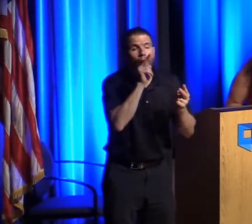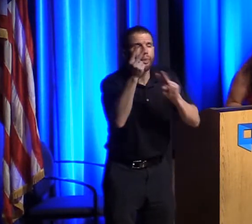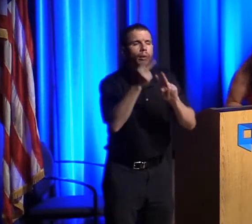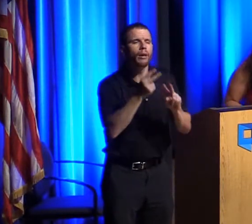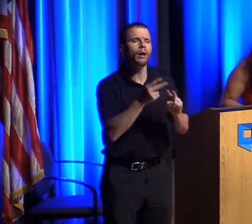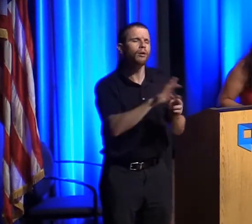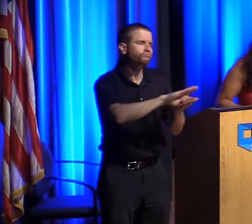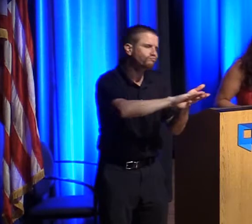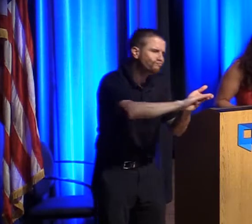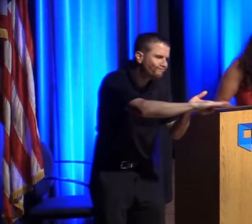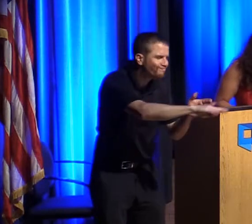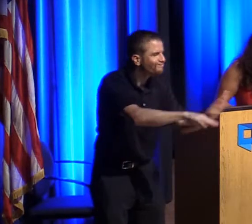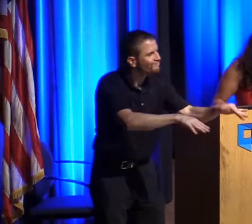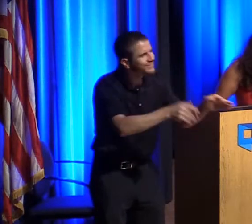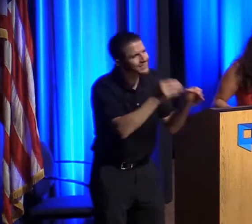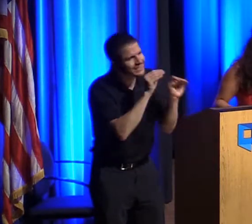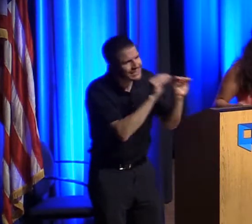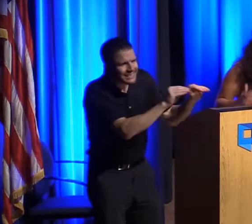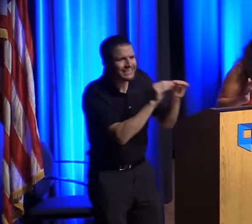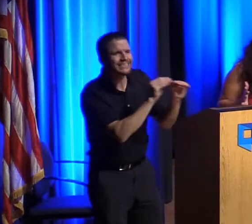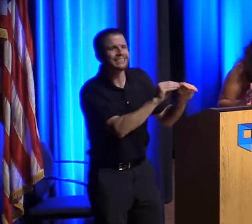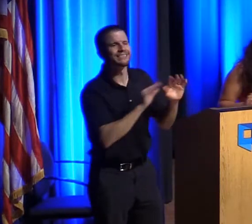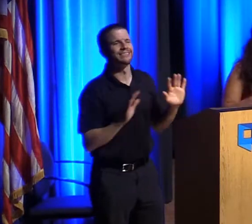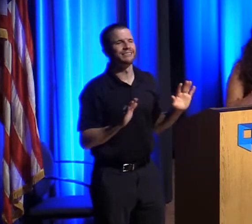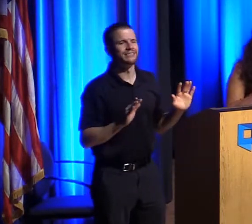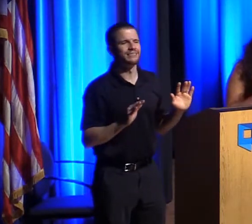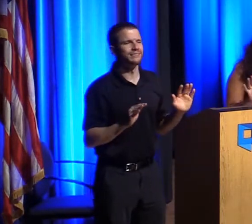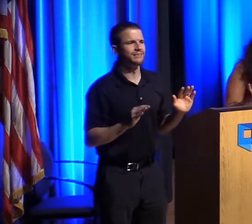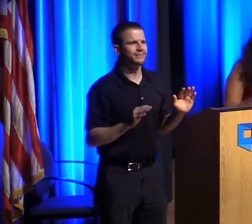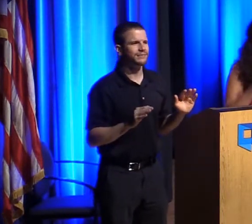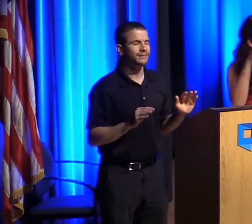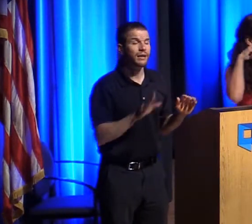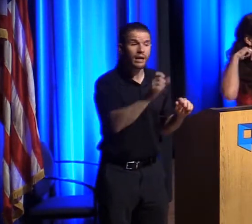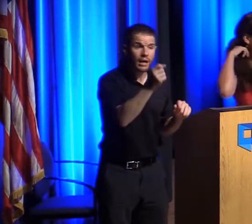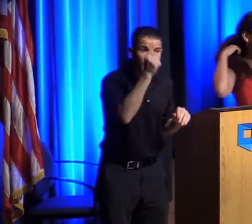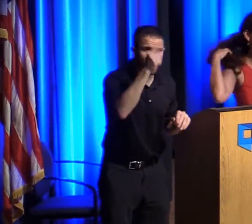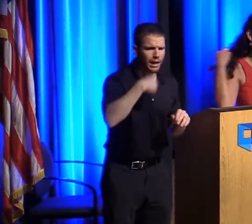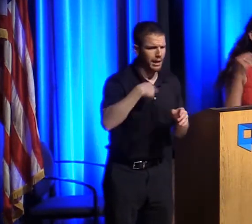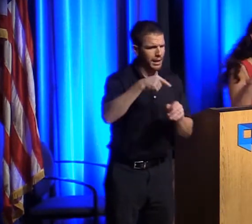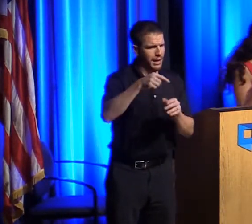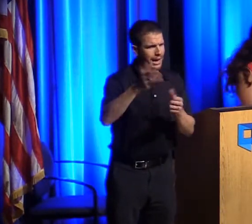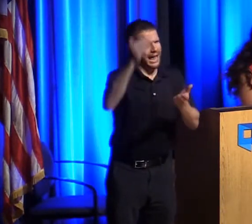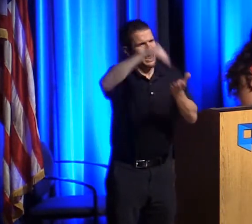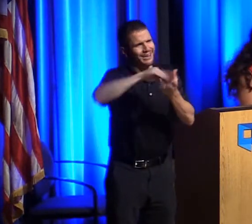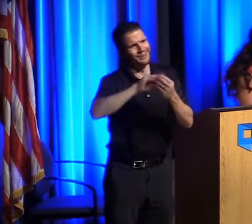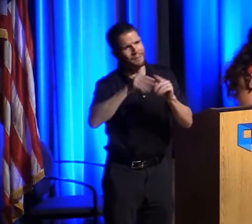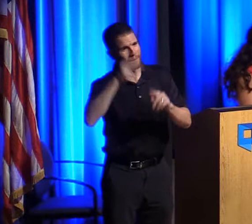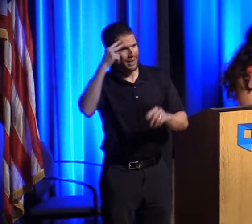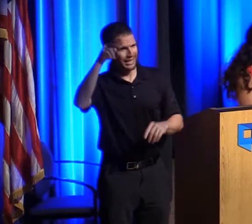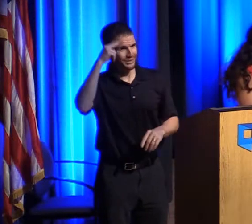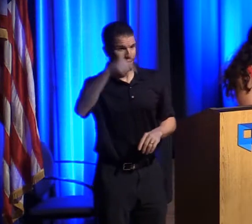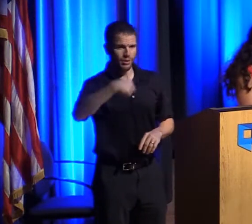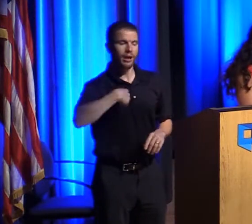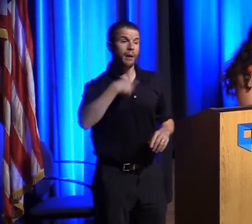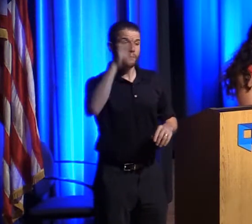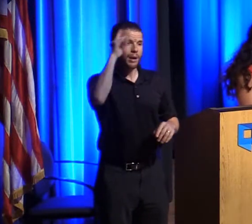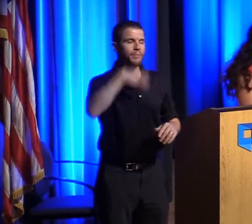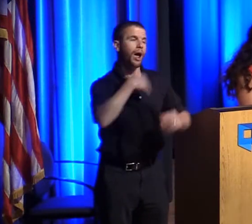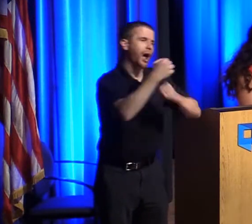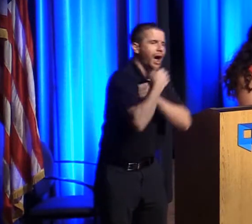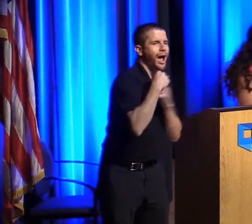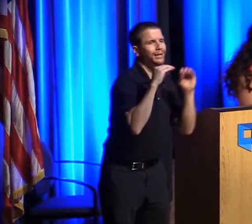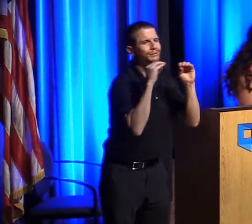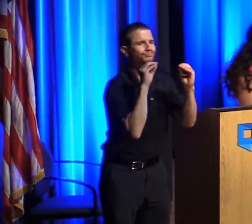Again, last time I'll talk about our trip to Mexico. So we hug and kiss in Mexico like crazy. When my husband and I got married, and we got